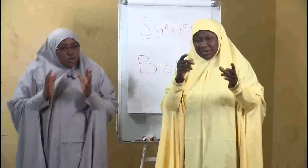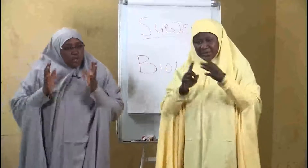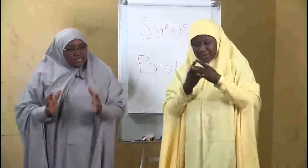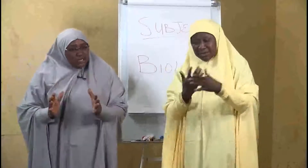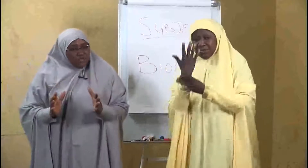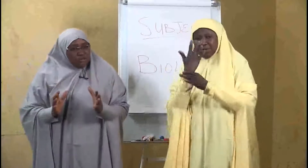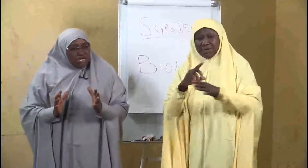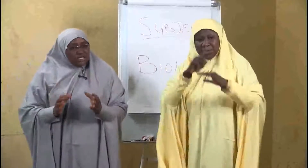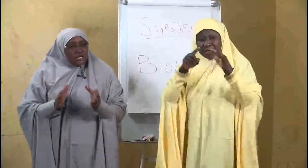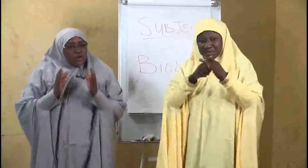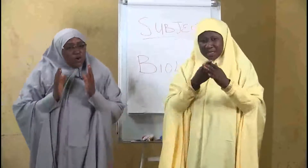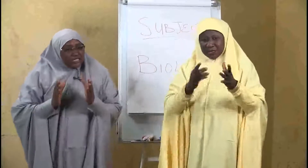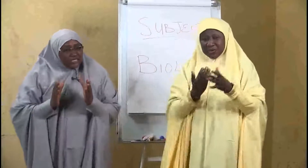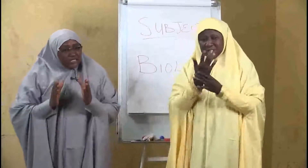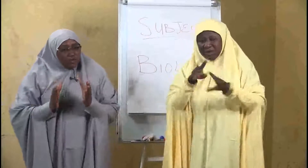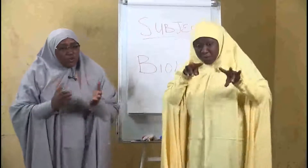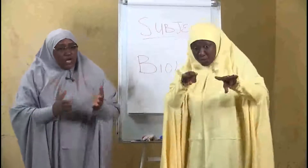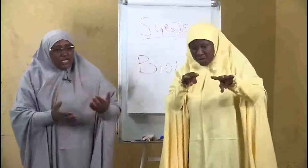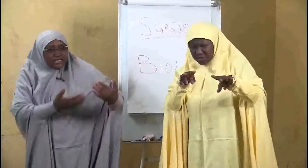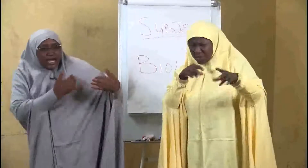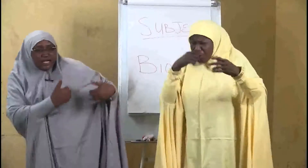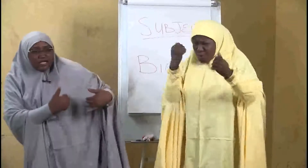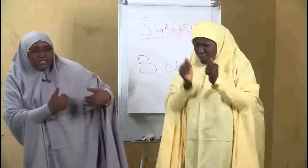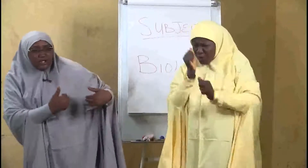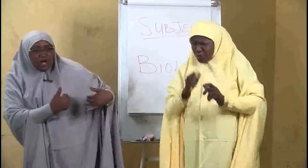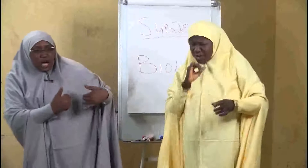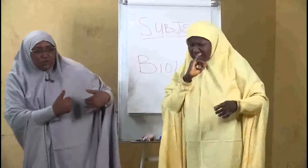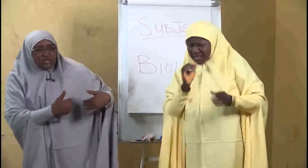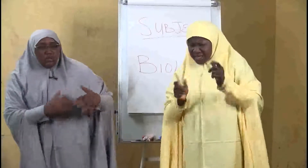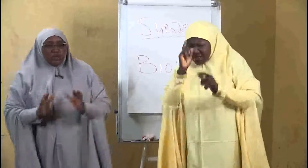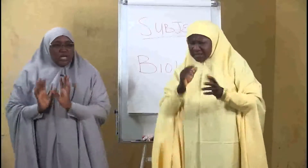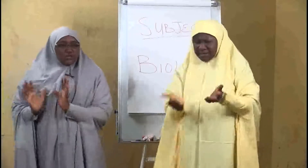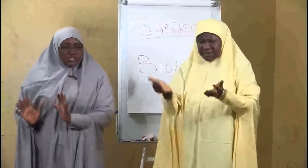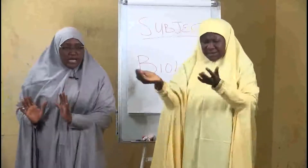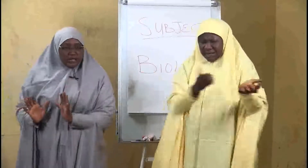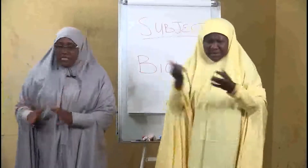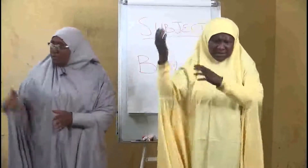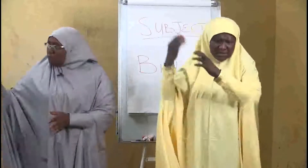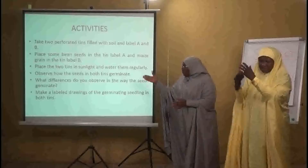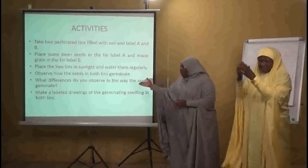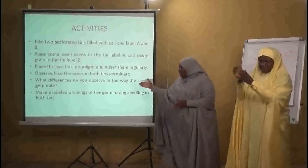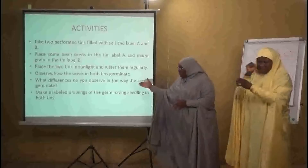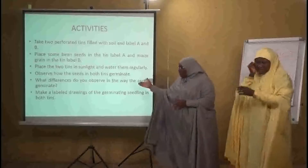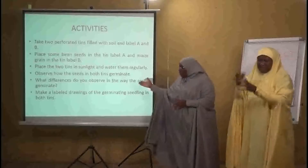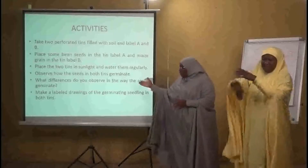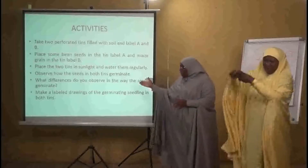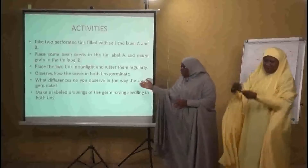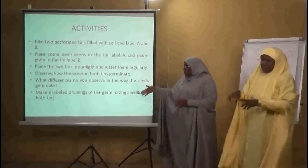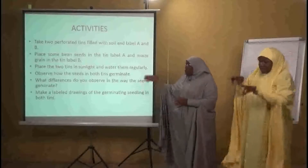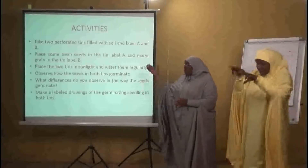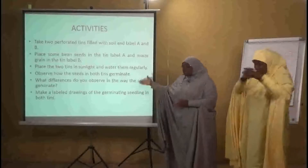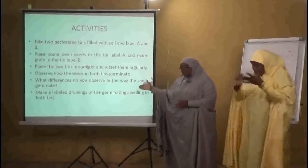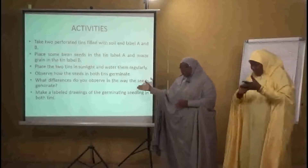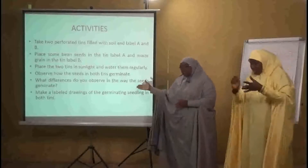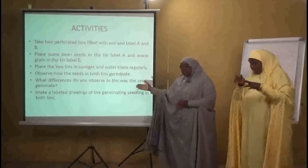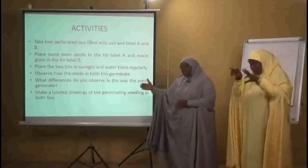So when they start to germinate, look at it. Which one is carrying the seed out? Which one is not carrying? Write your observation.